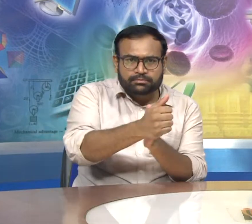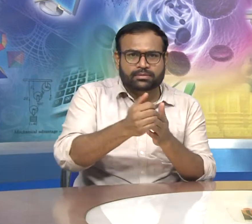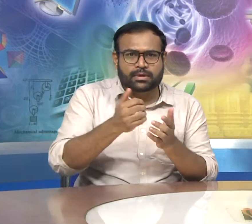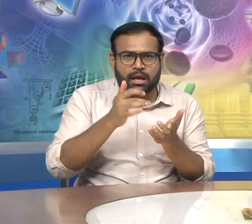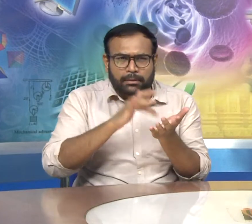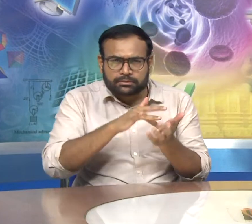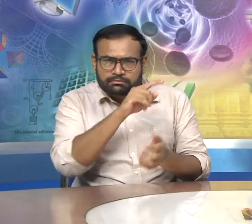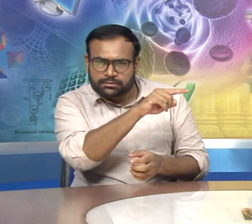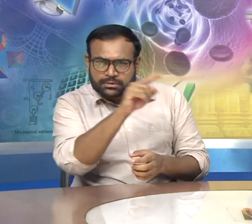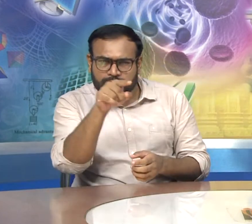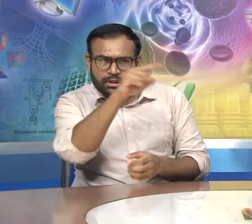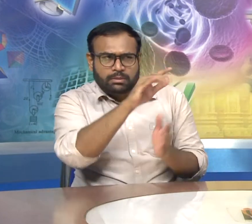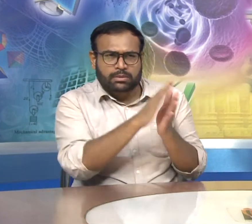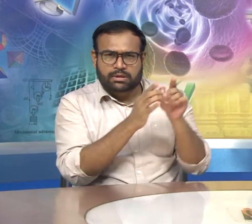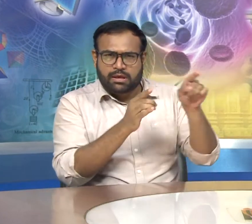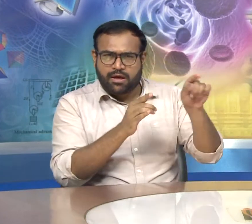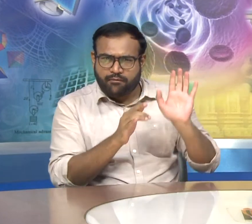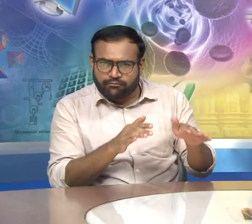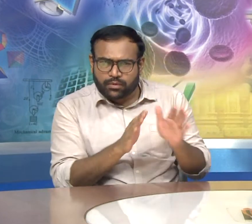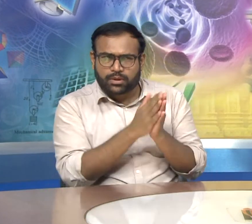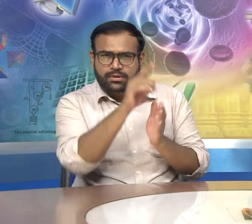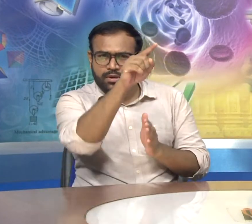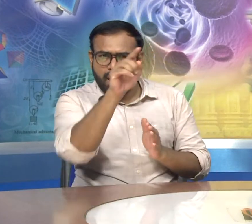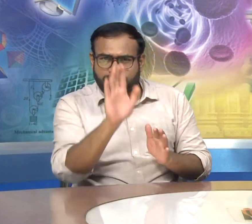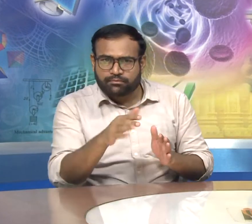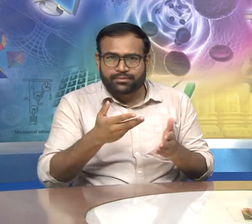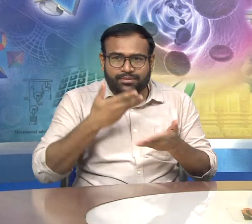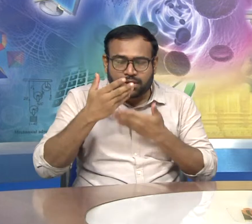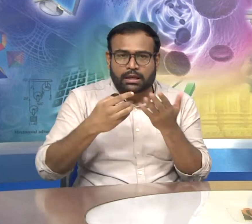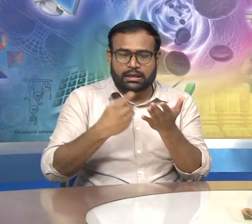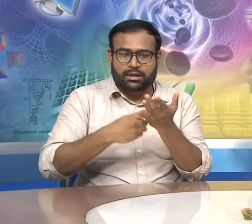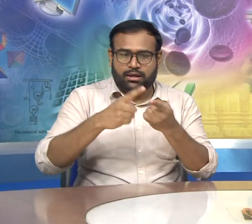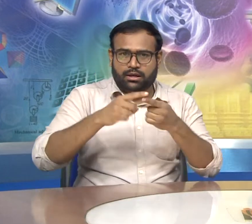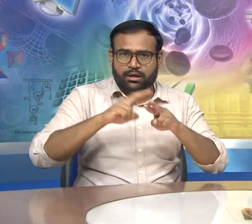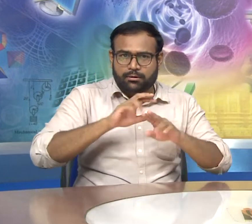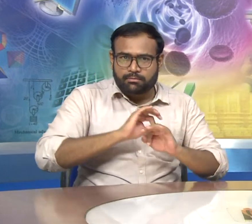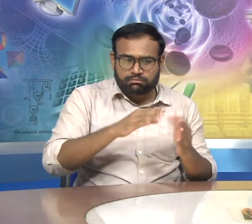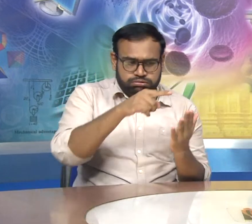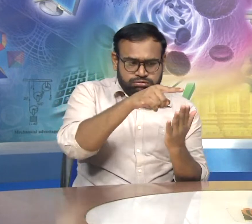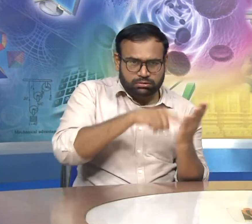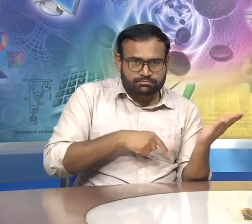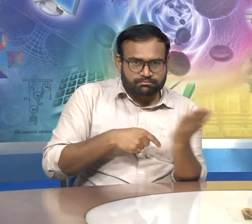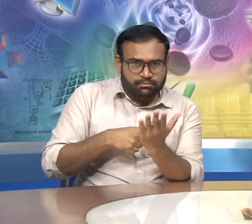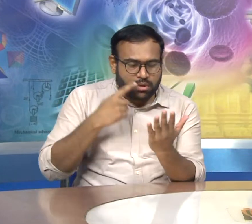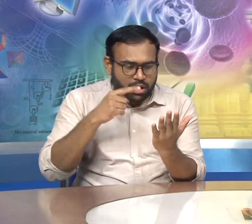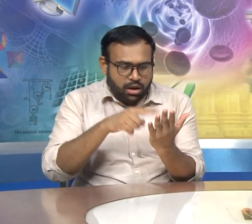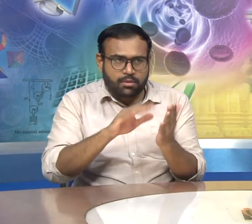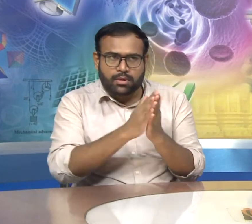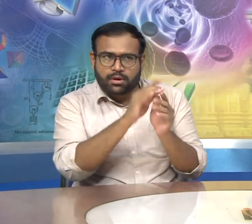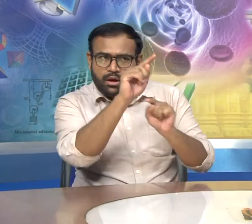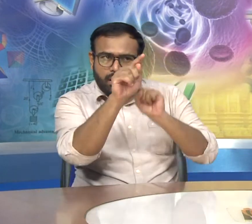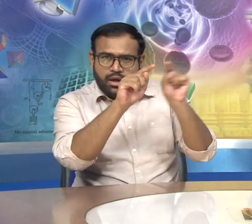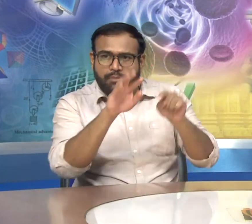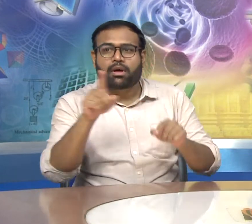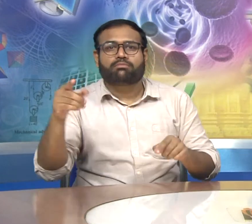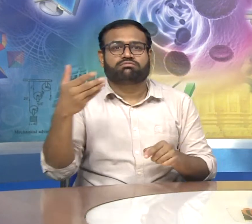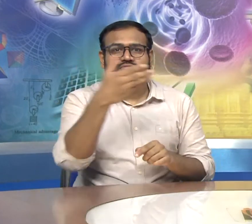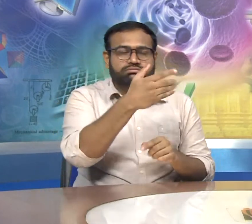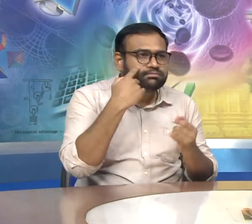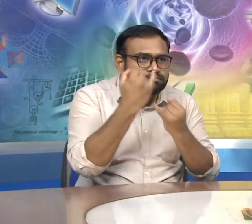library and its tools, assistance in searching and locationing